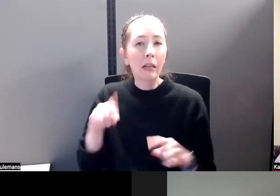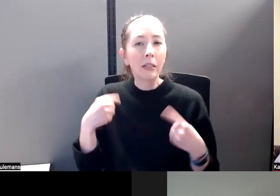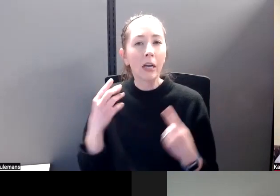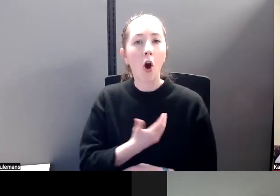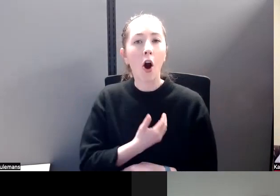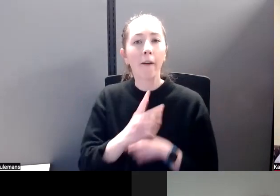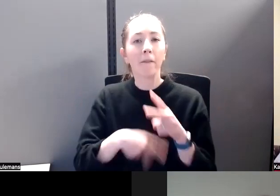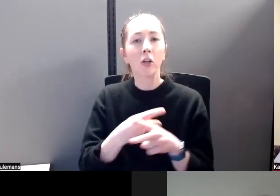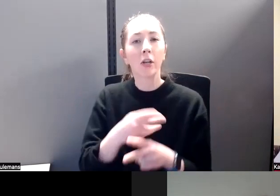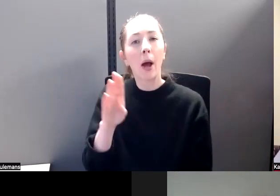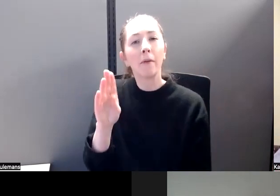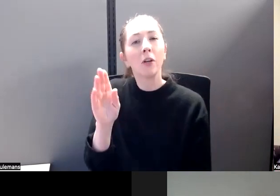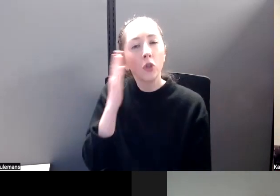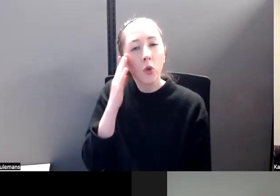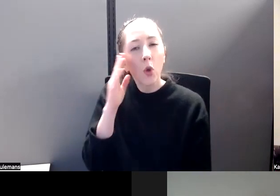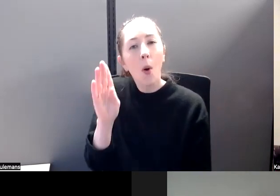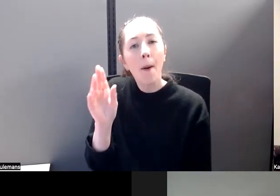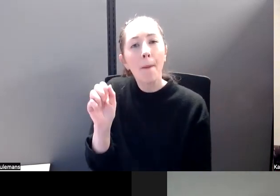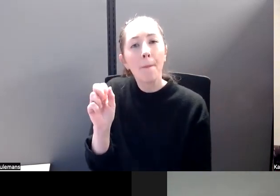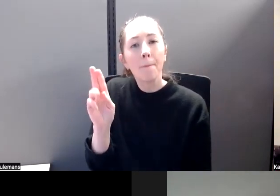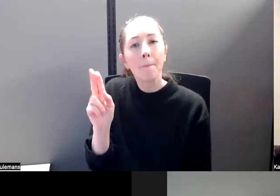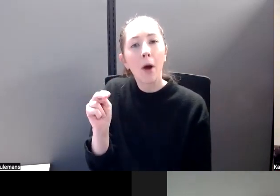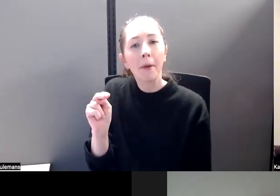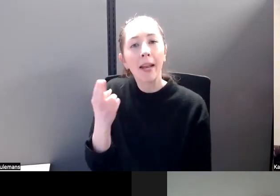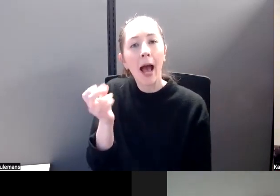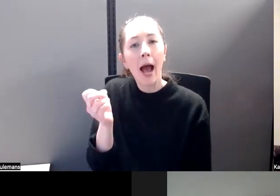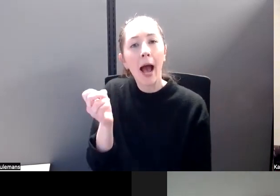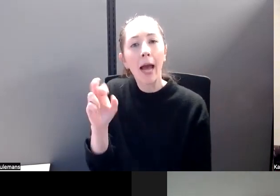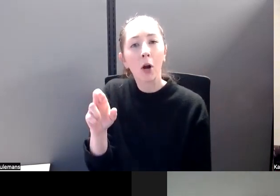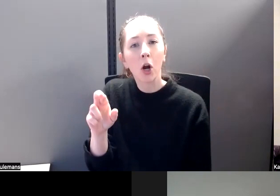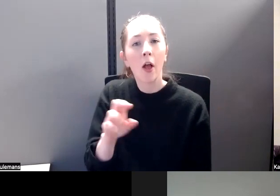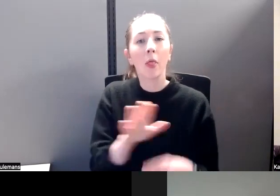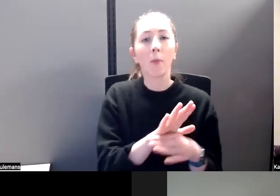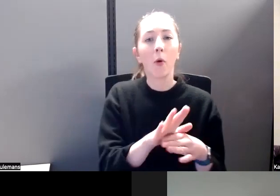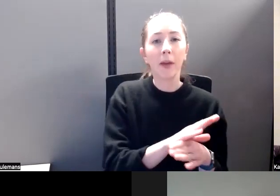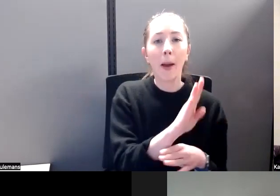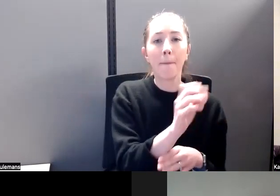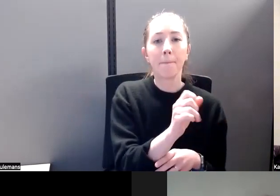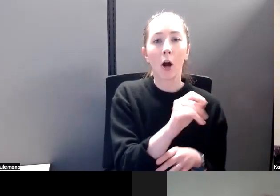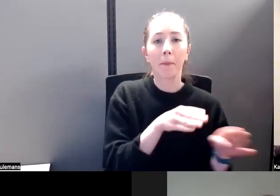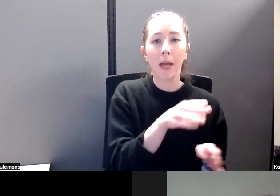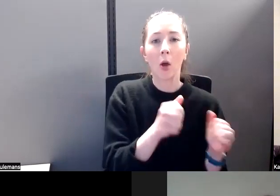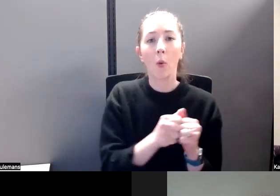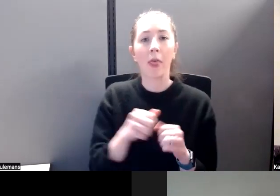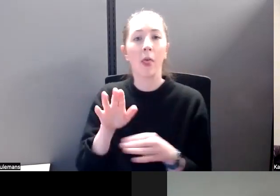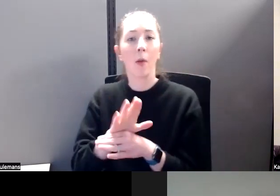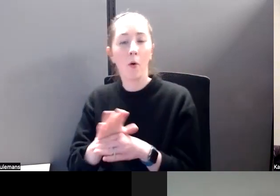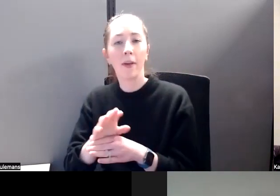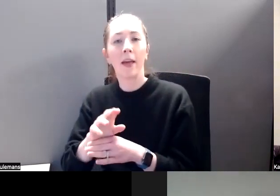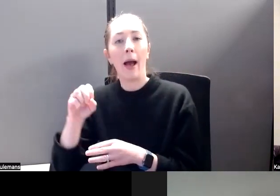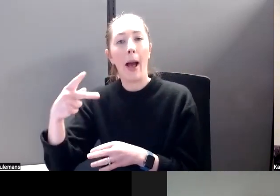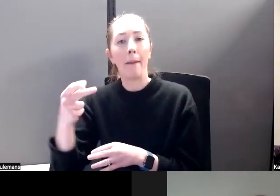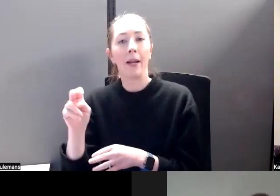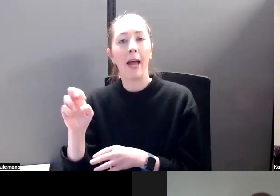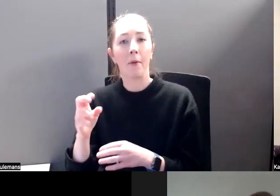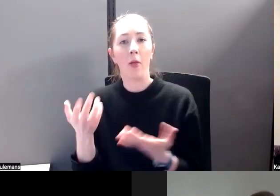Barbenheimer. Remember when Barbie and Oppenheimer came out and everyone kept saying Barbenheimer? That is sort of what's happening here, but on the Hallmark level. I